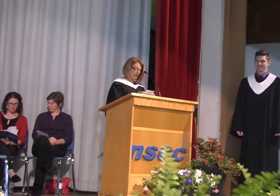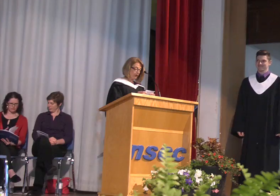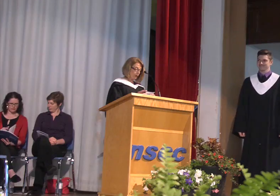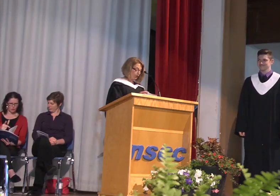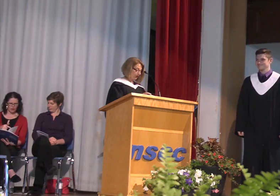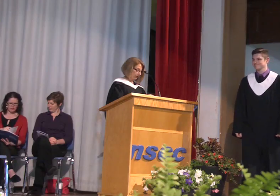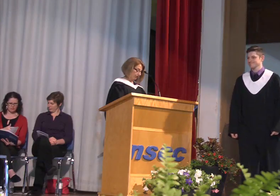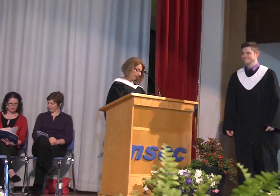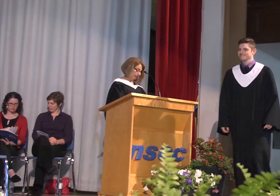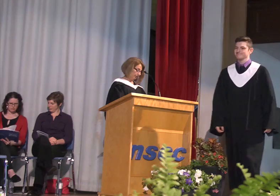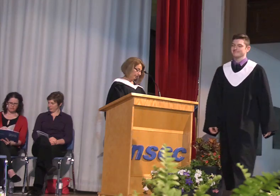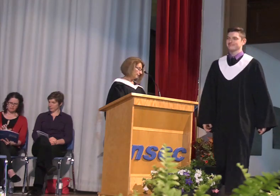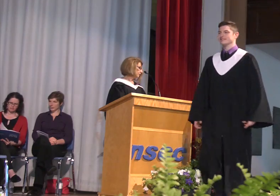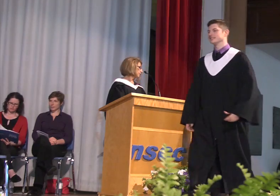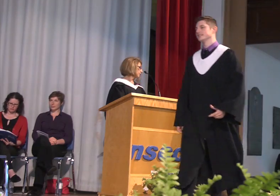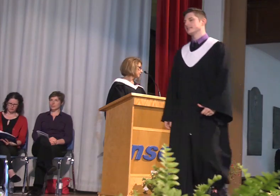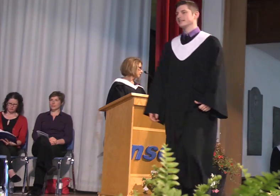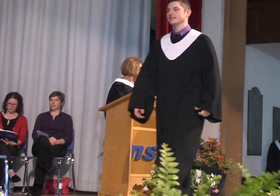Marcus Lapointe.